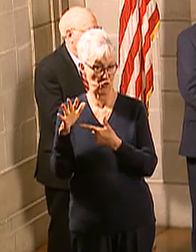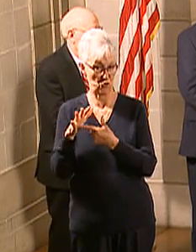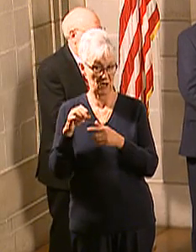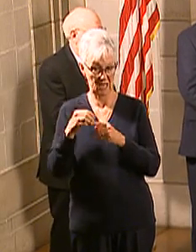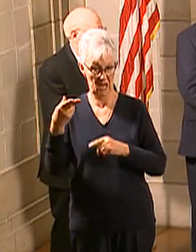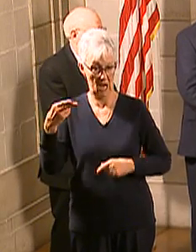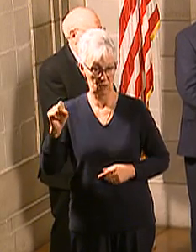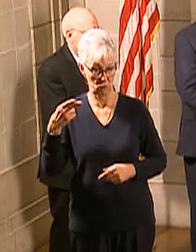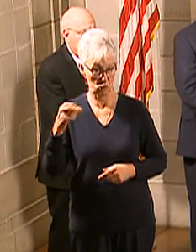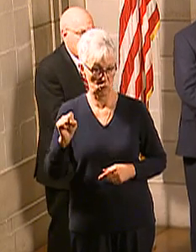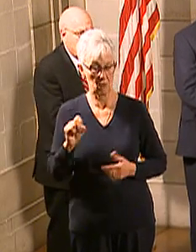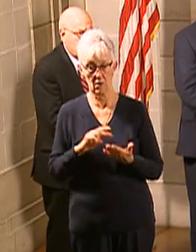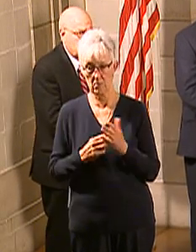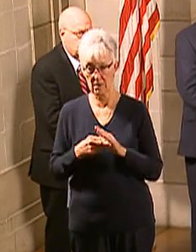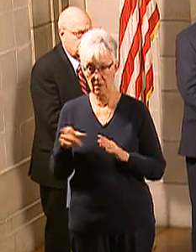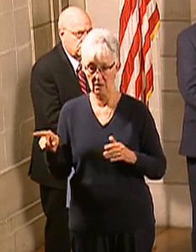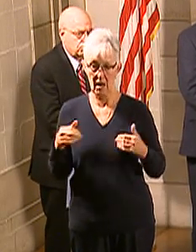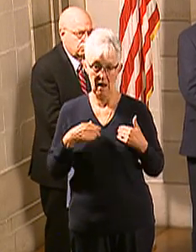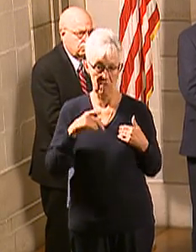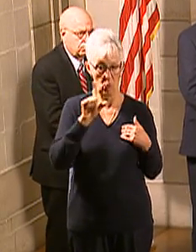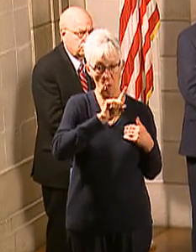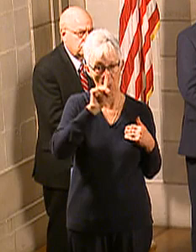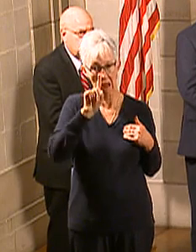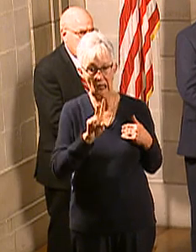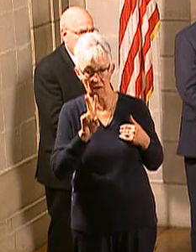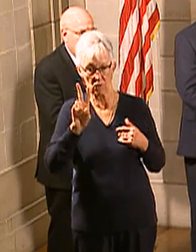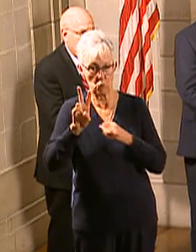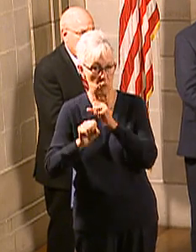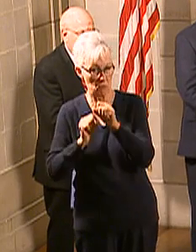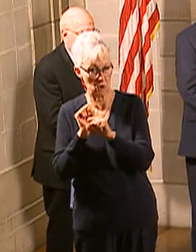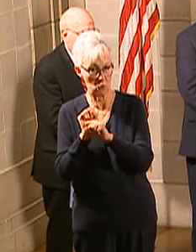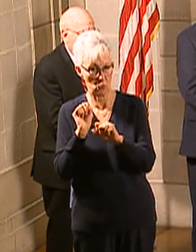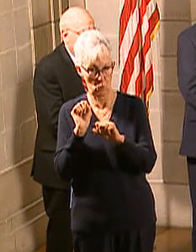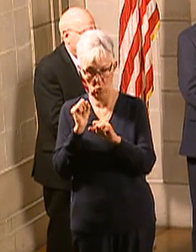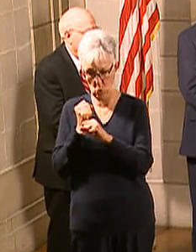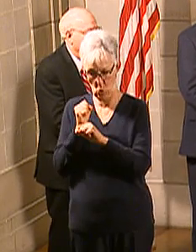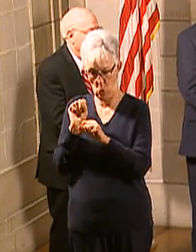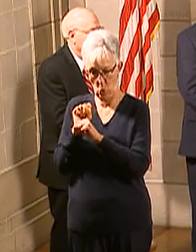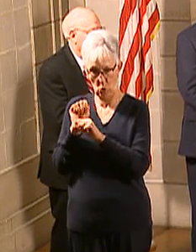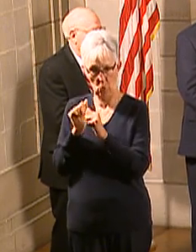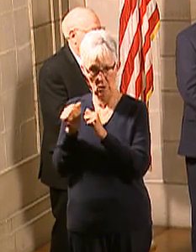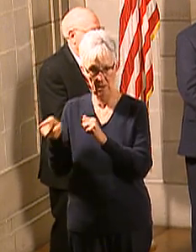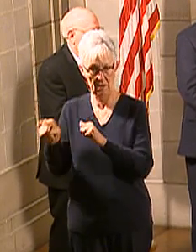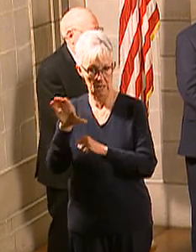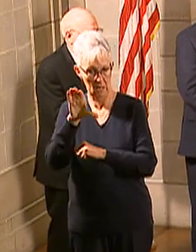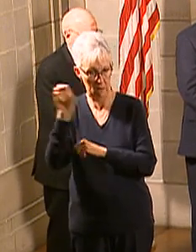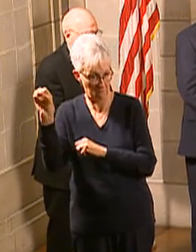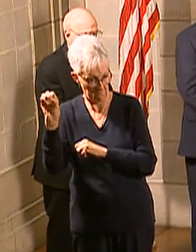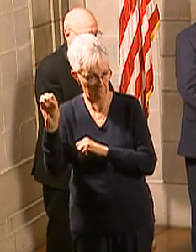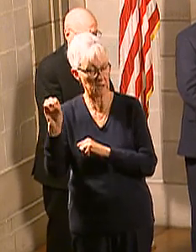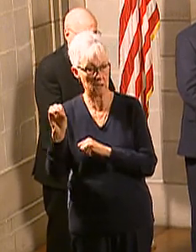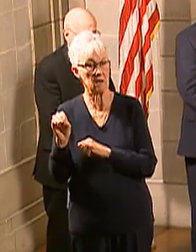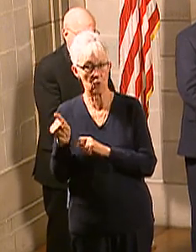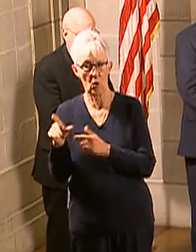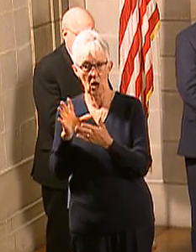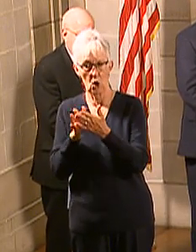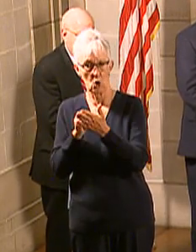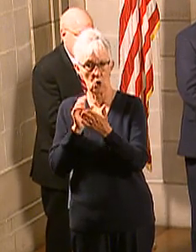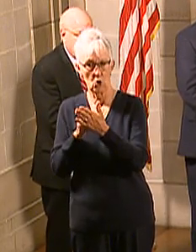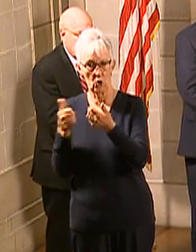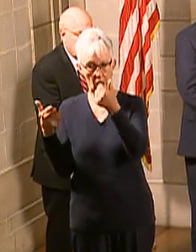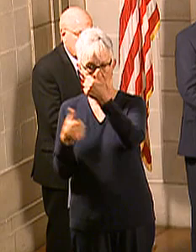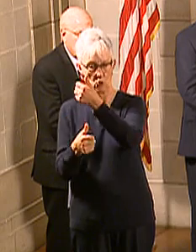good year and a half, almost 2 years, with those employers to really learn under a experienced